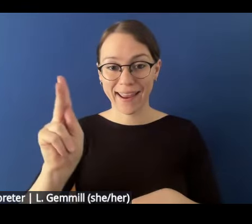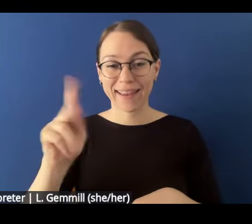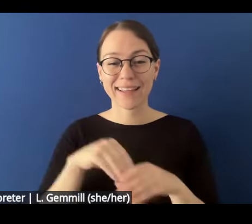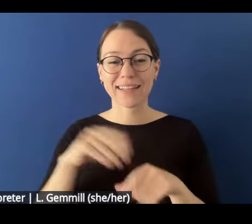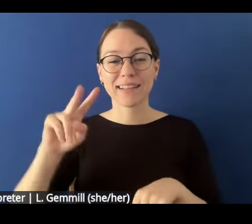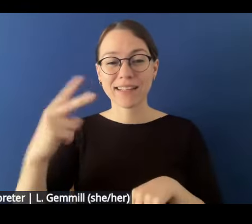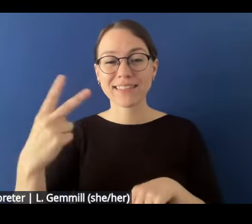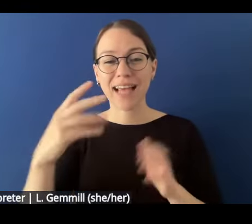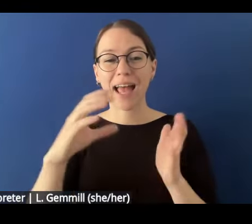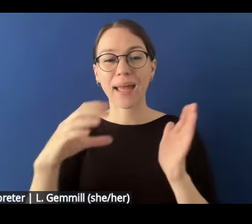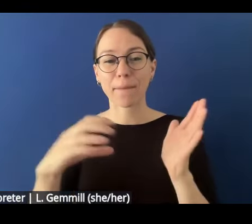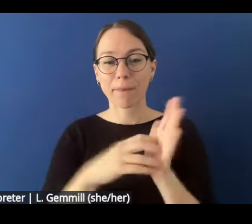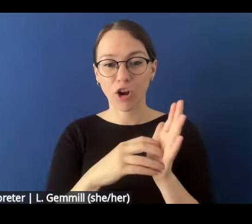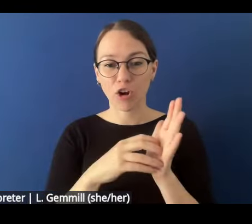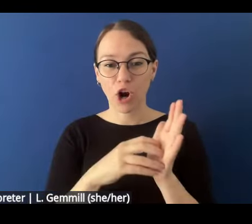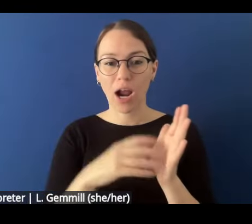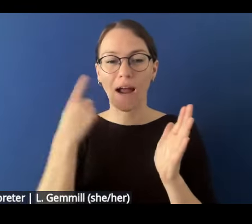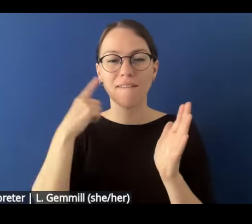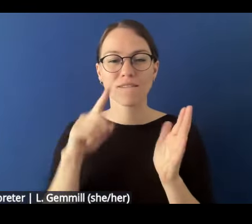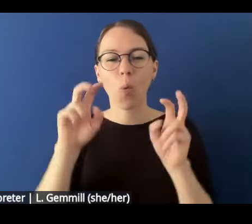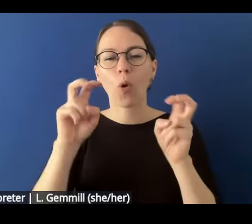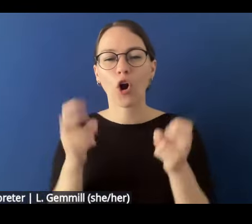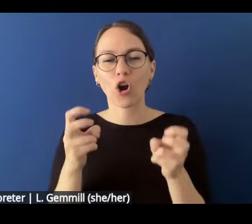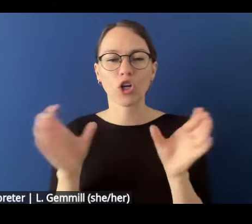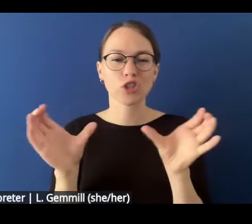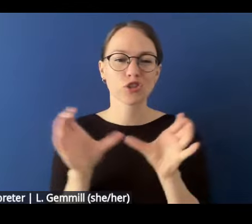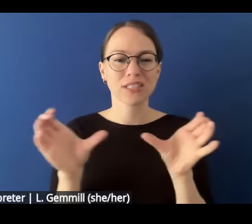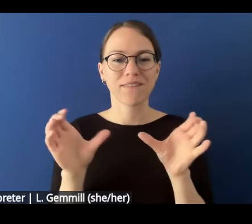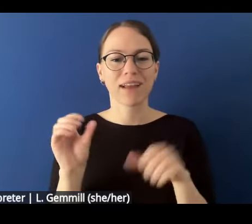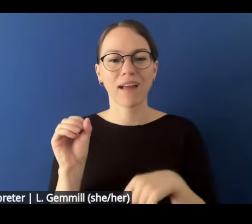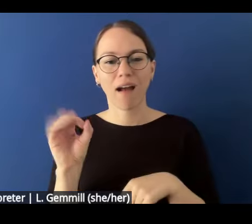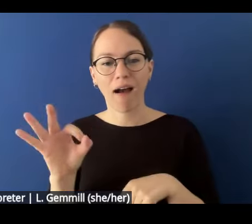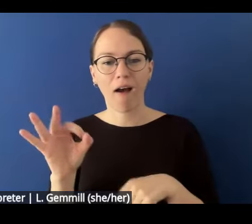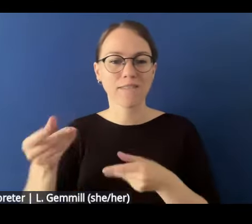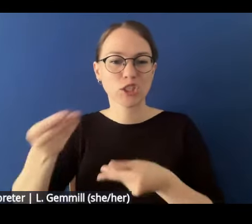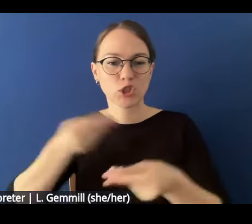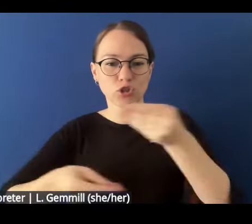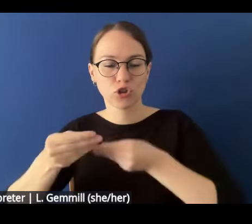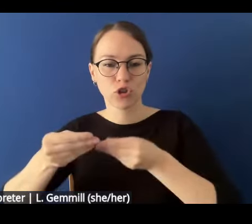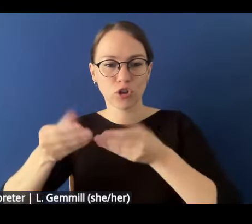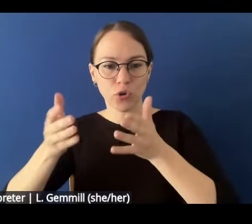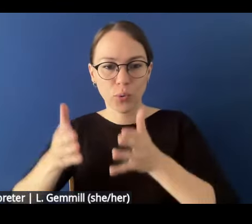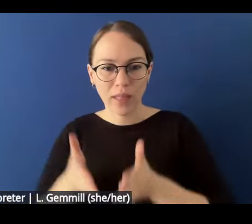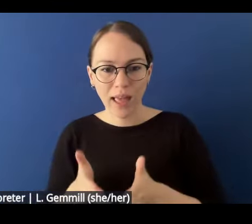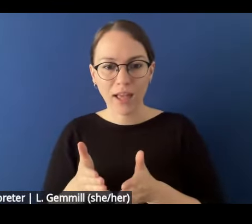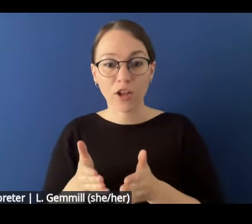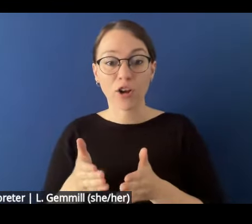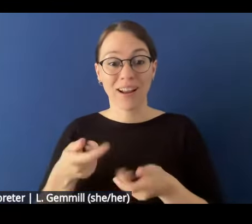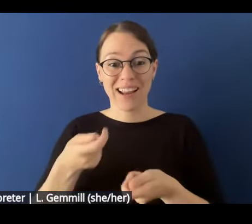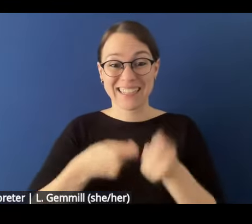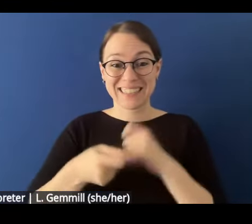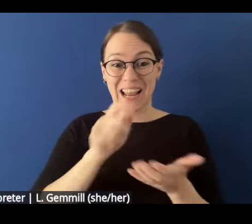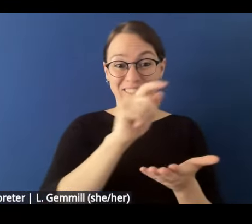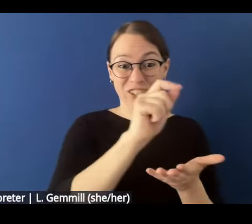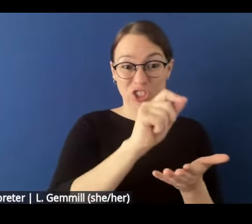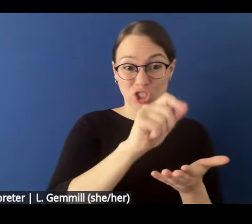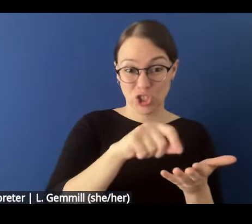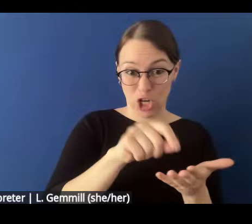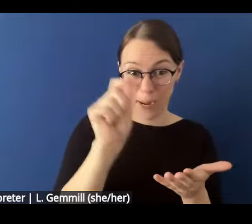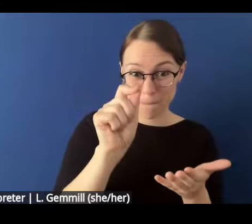of circulator, instead of a check mark, a letter U with an umlaut appears.